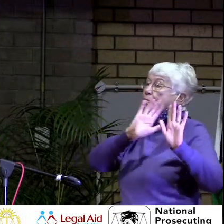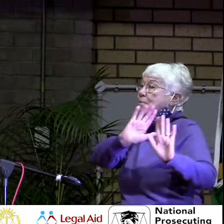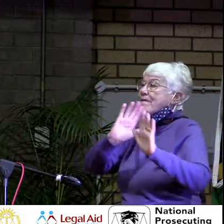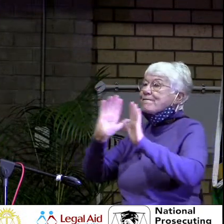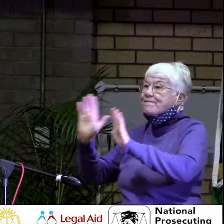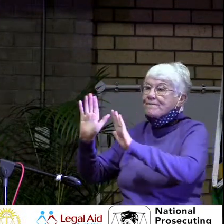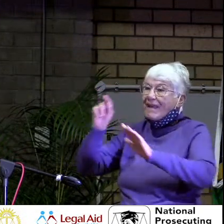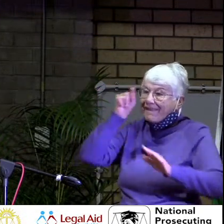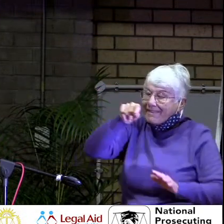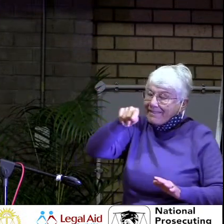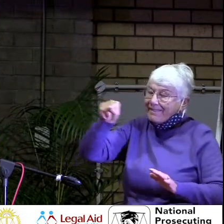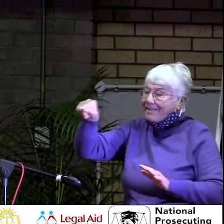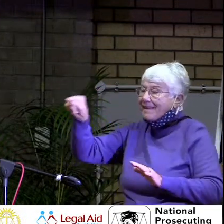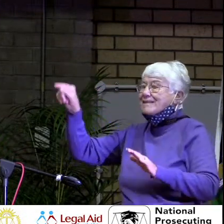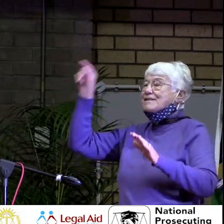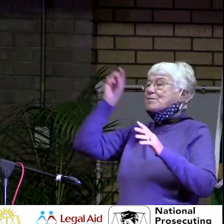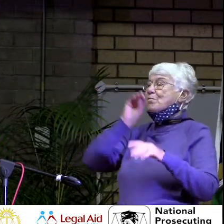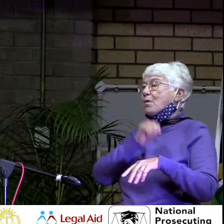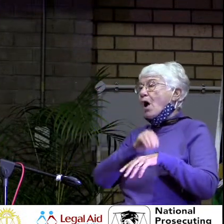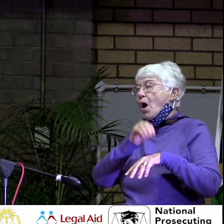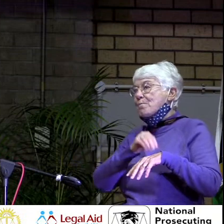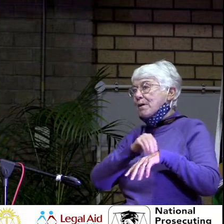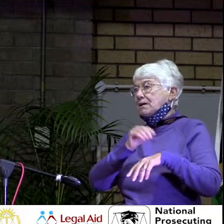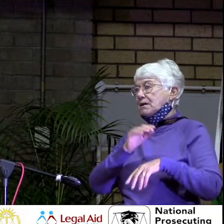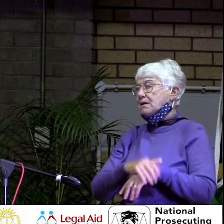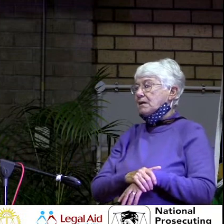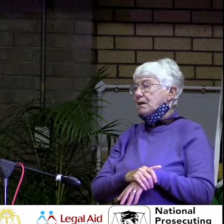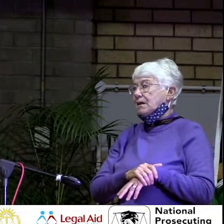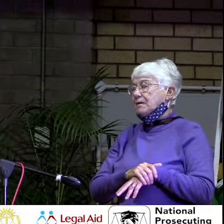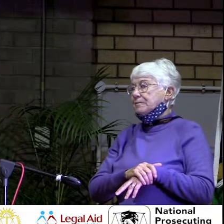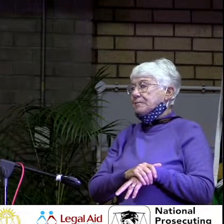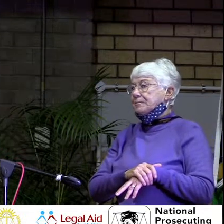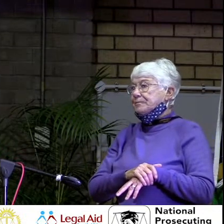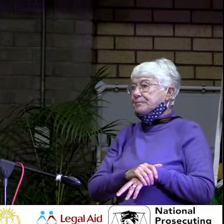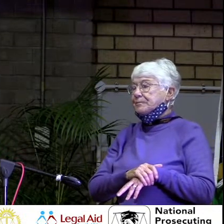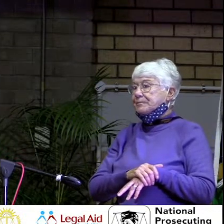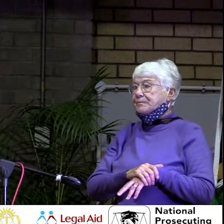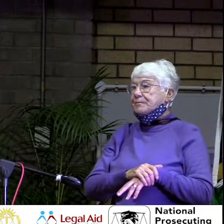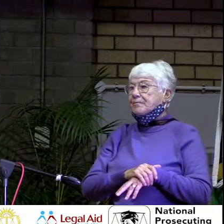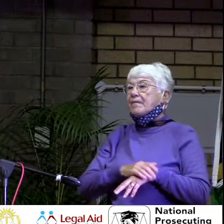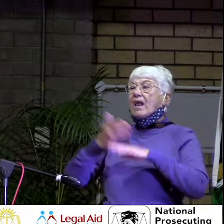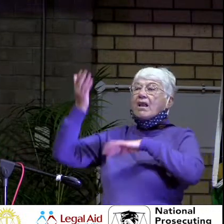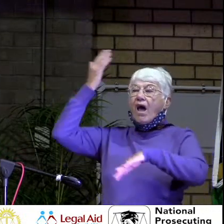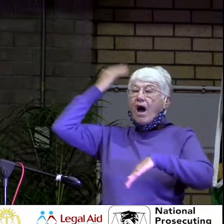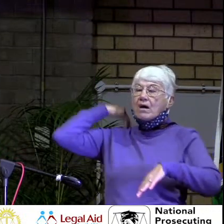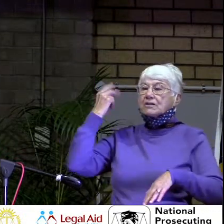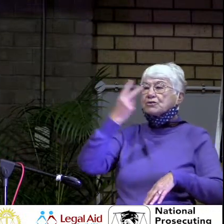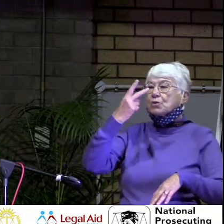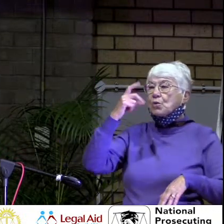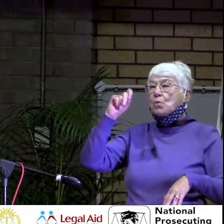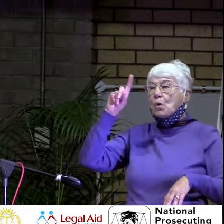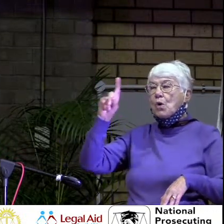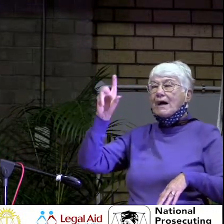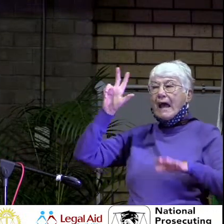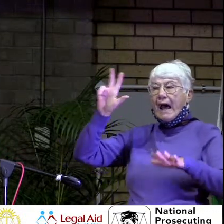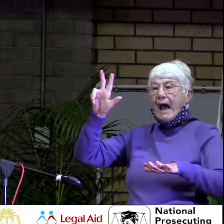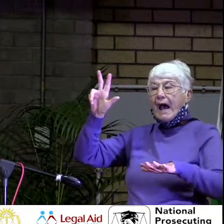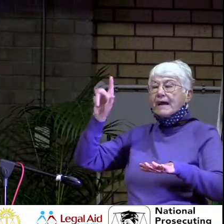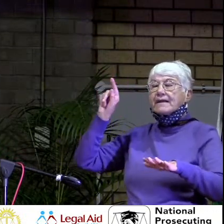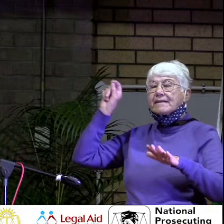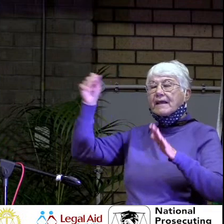the total shutdown movement and the presidential summit in 2018. And its attempt to have